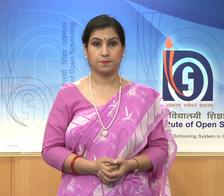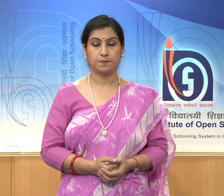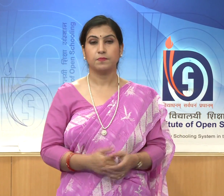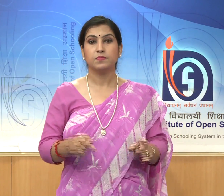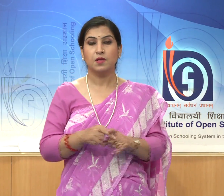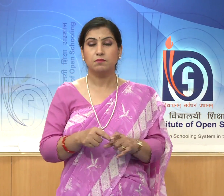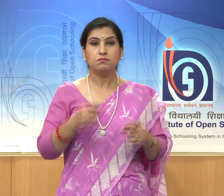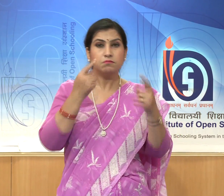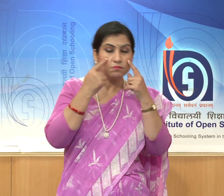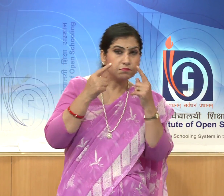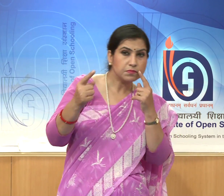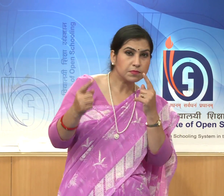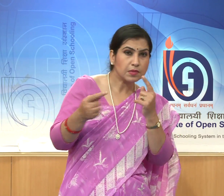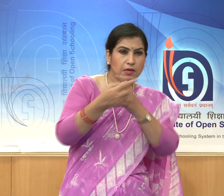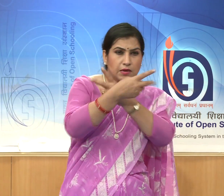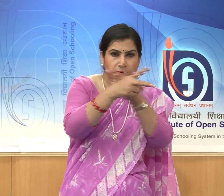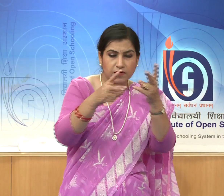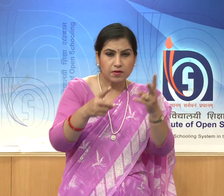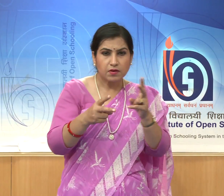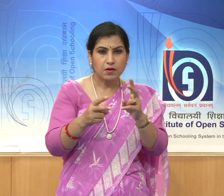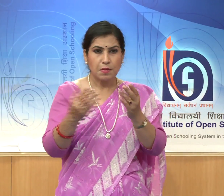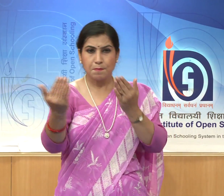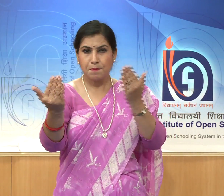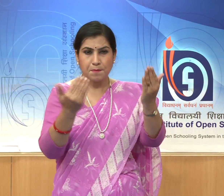of architectural patterns